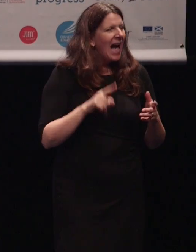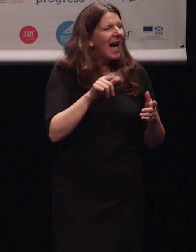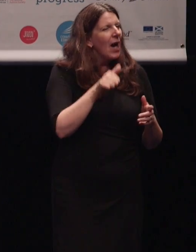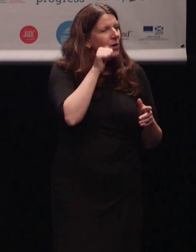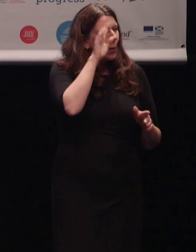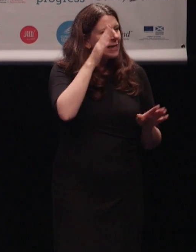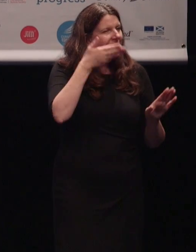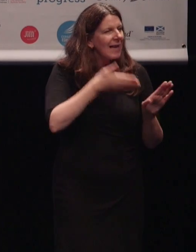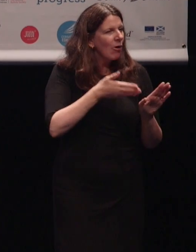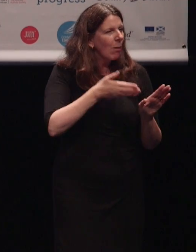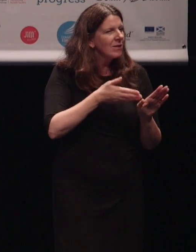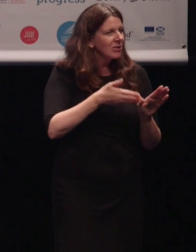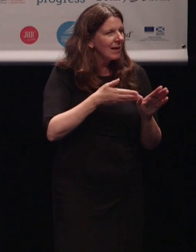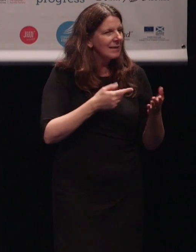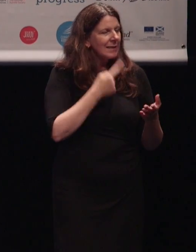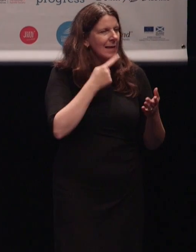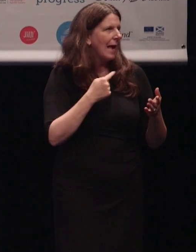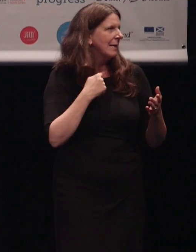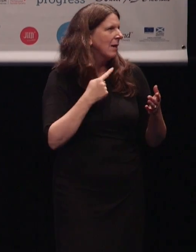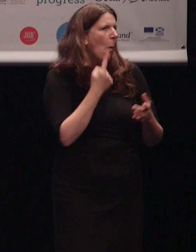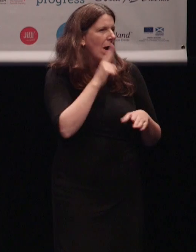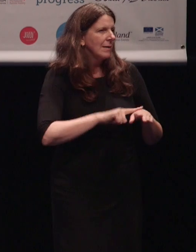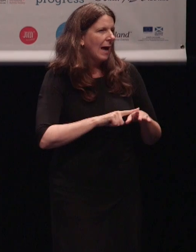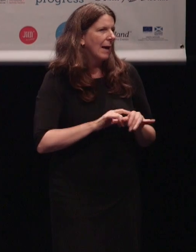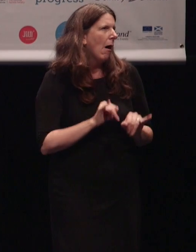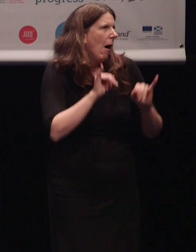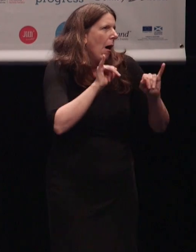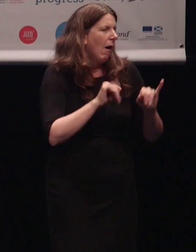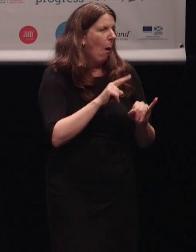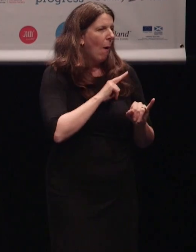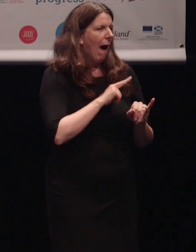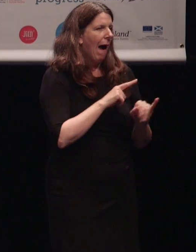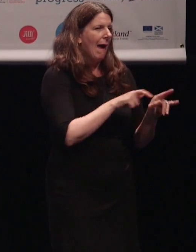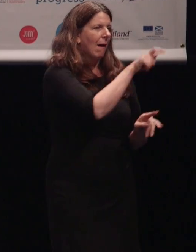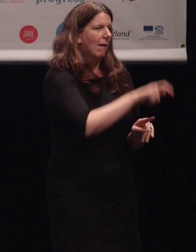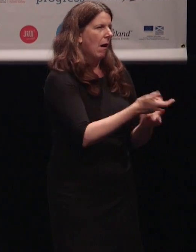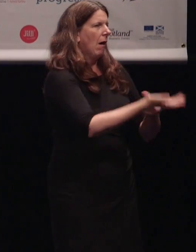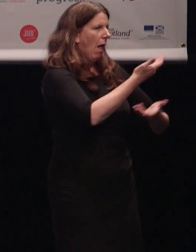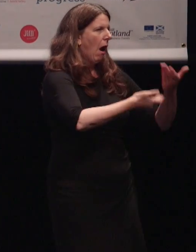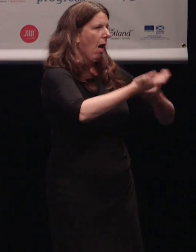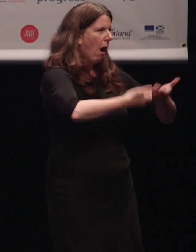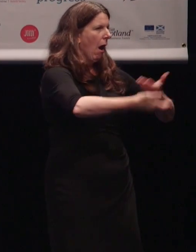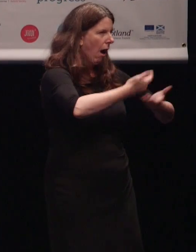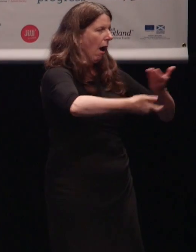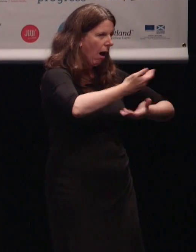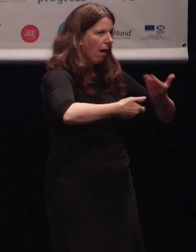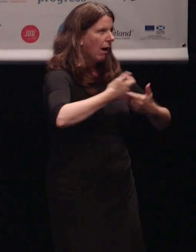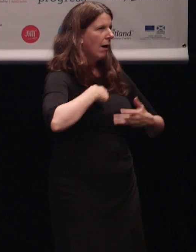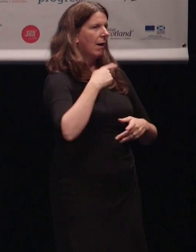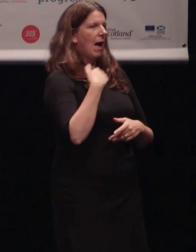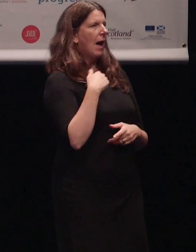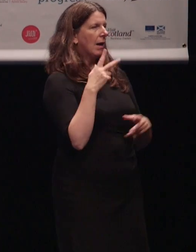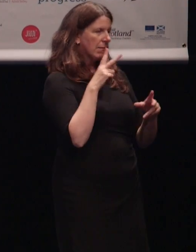felt awful because she actually fell asleep. And I always think, as a professional,